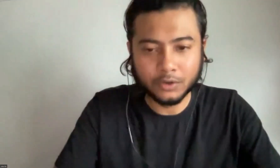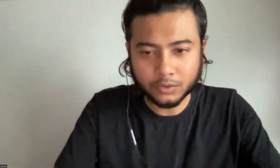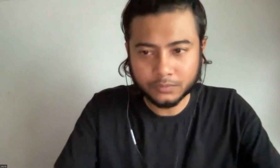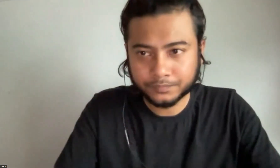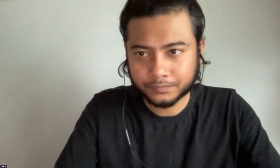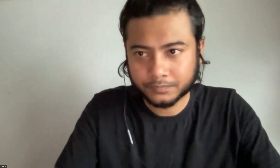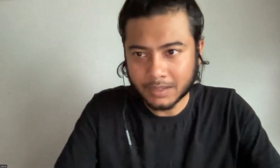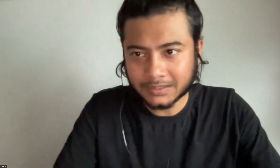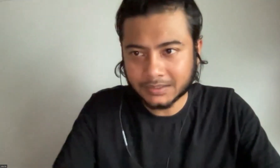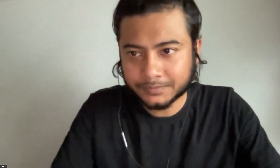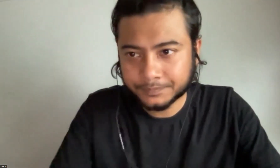Hello, Mataji.